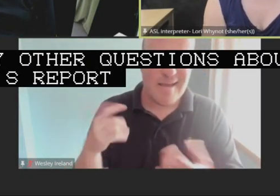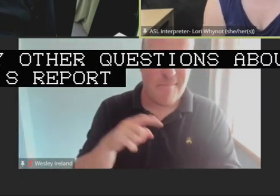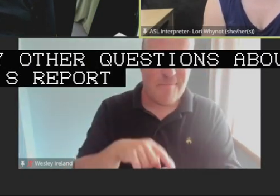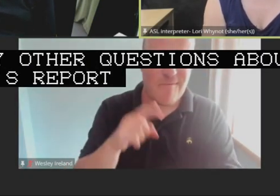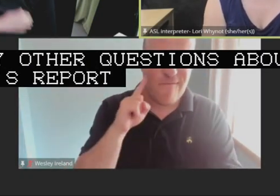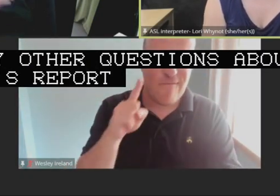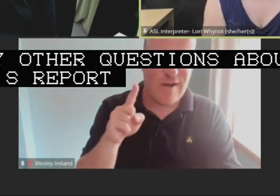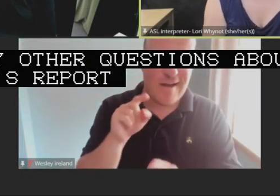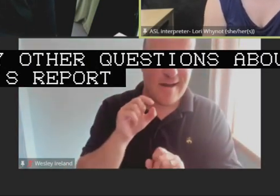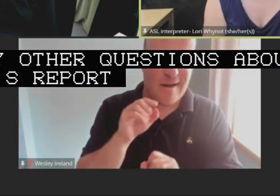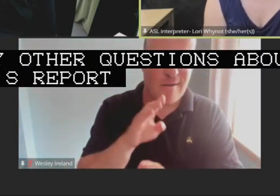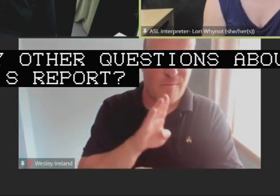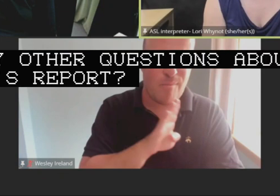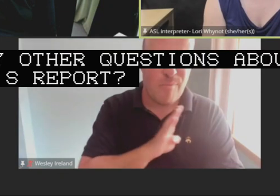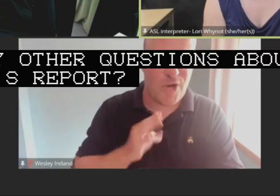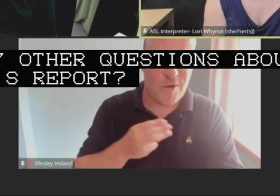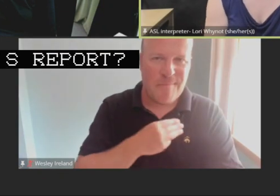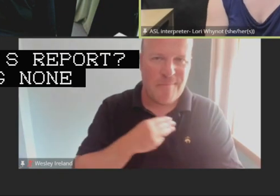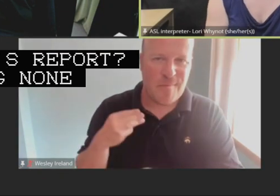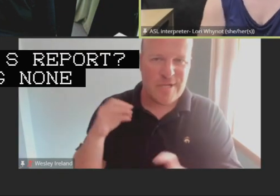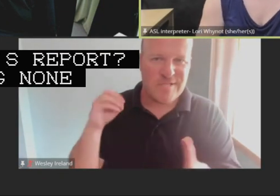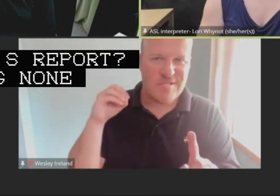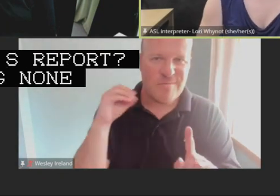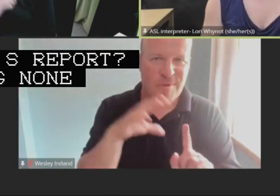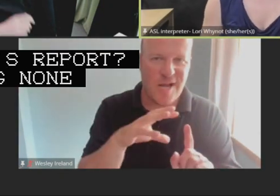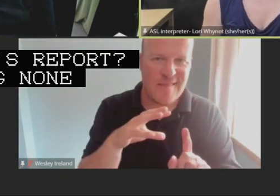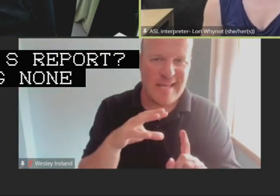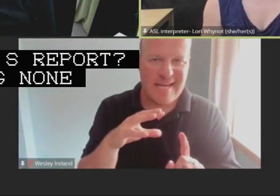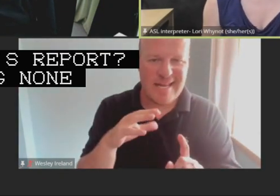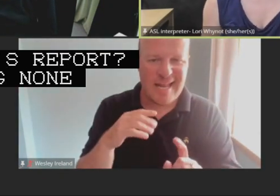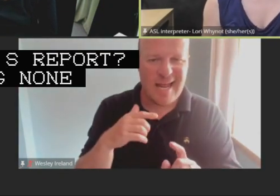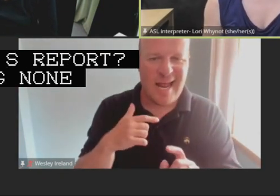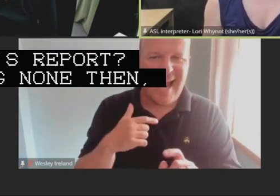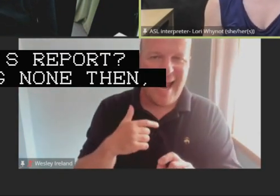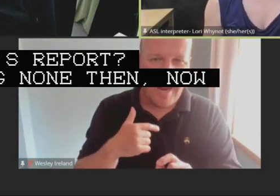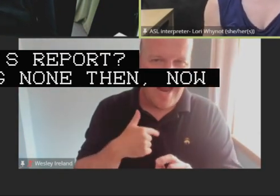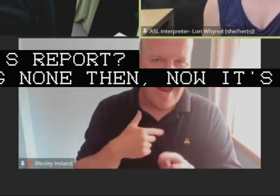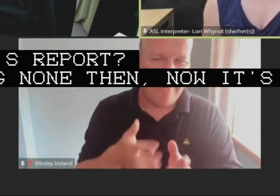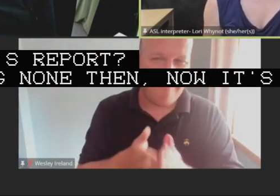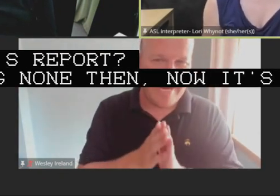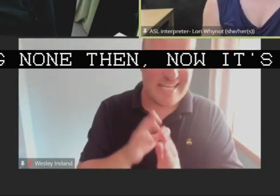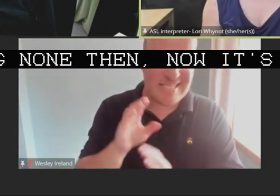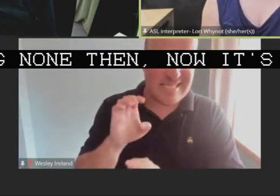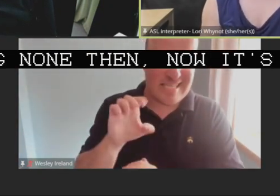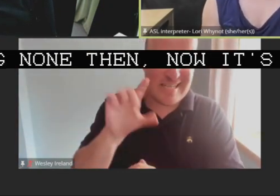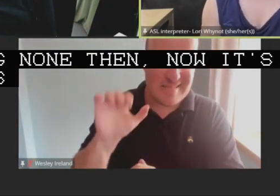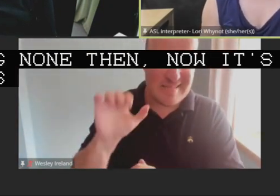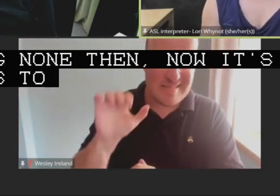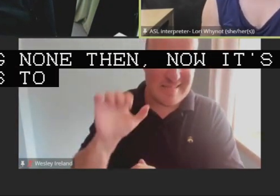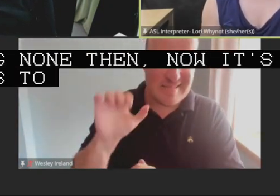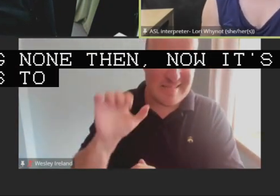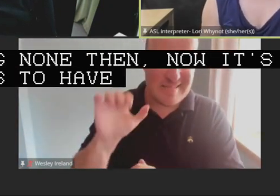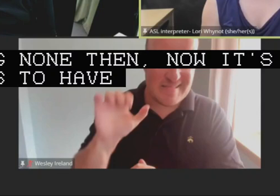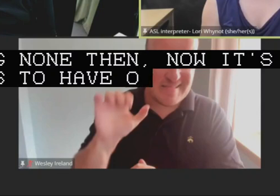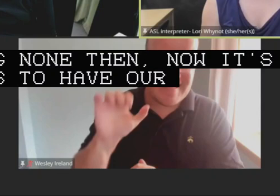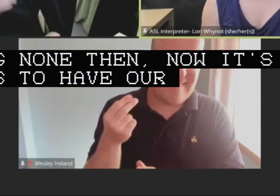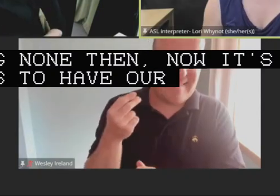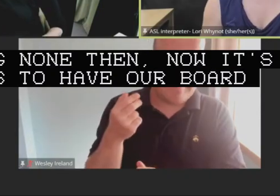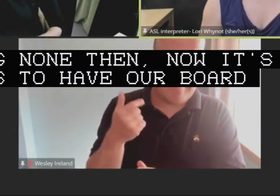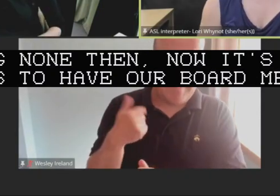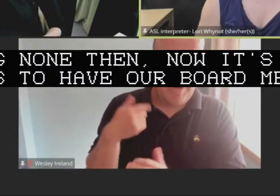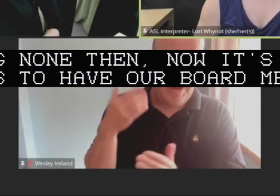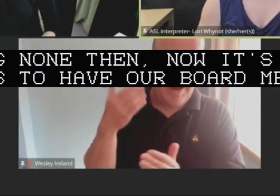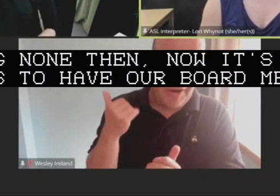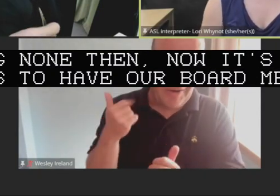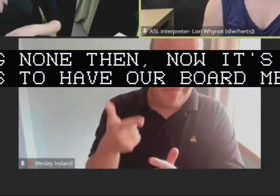Seeing none then, now it's time for us to have our board member spotlights. And I've